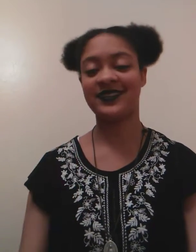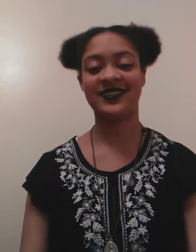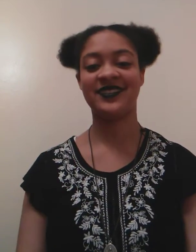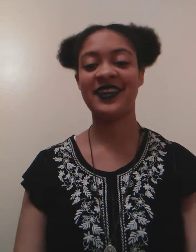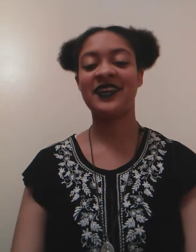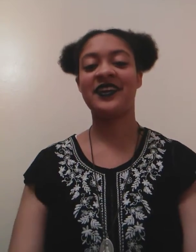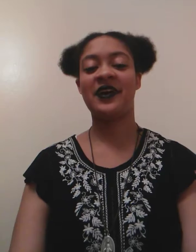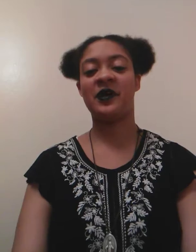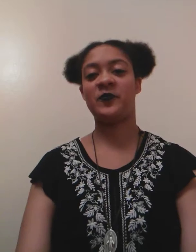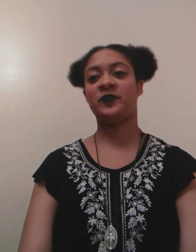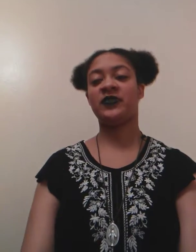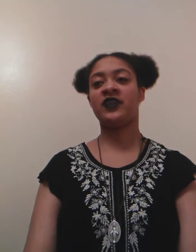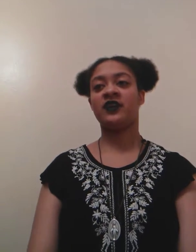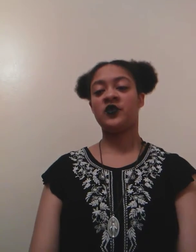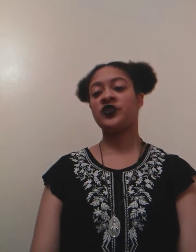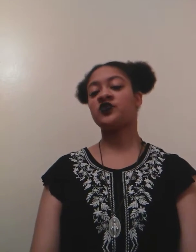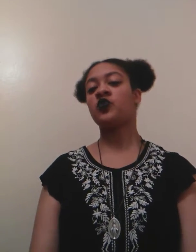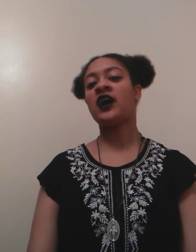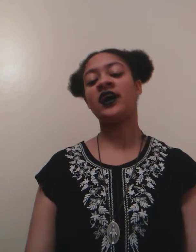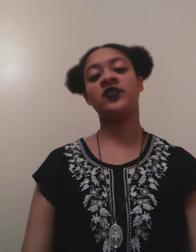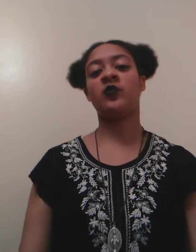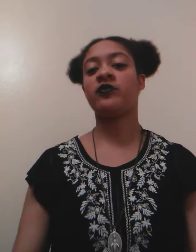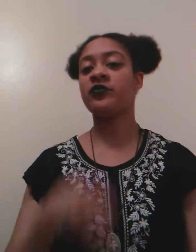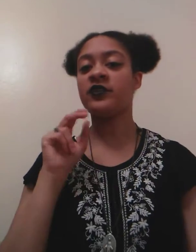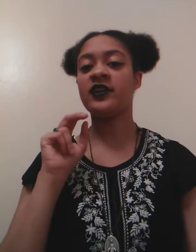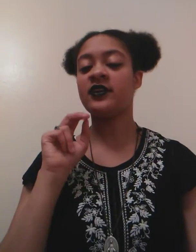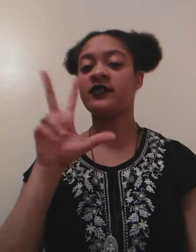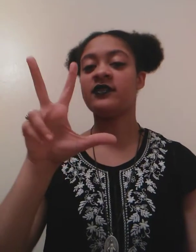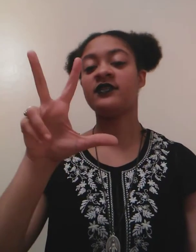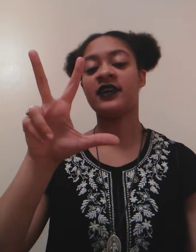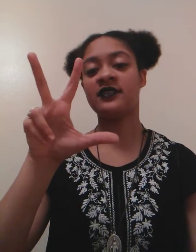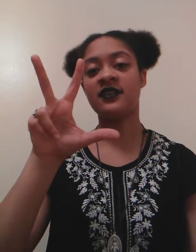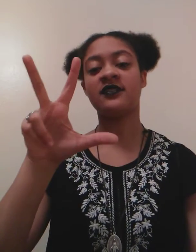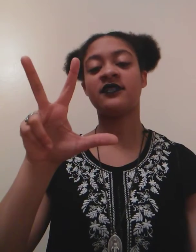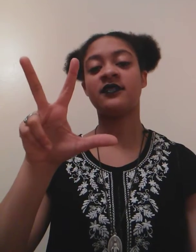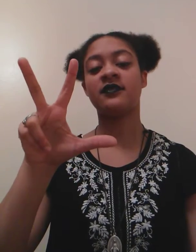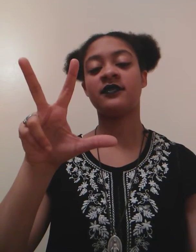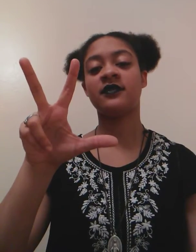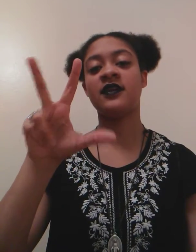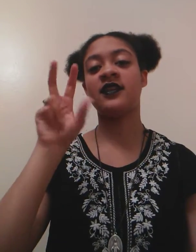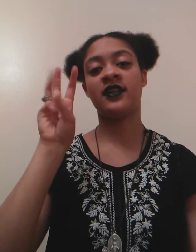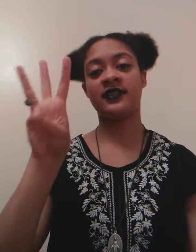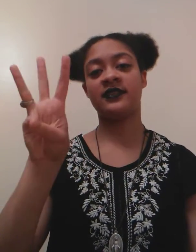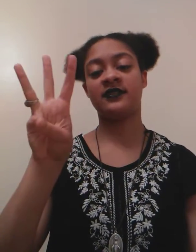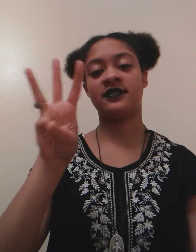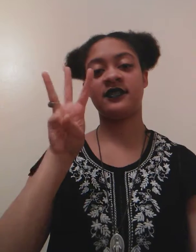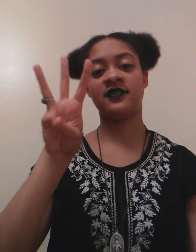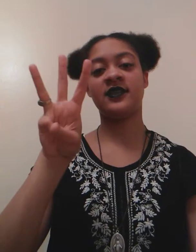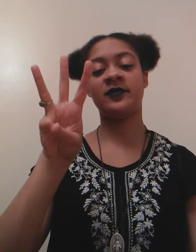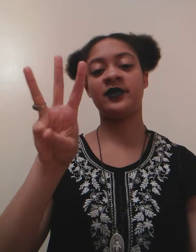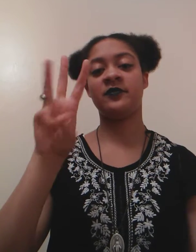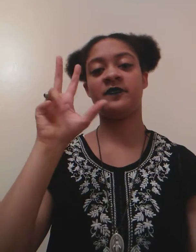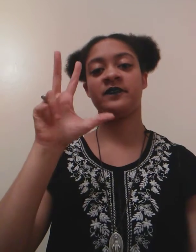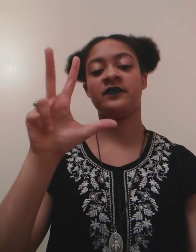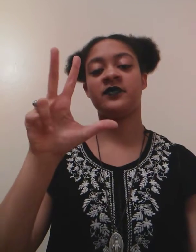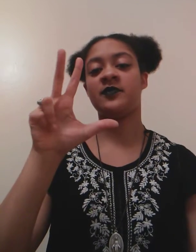not. Which is why the number 3 is like this and not like this. This is a W. It